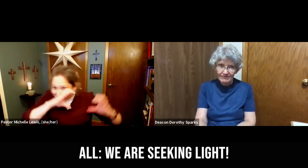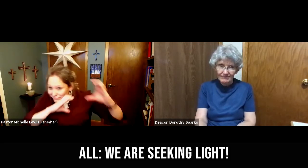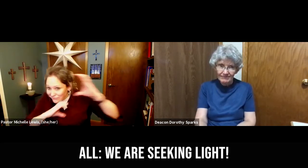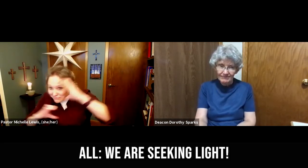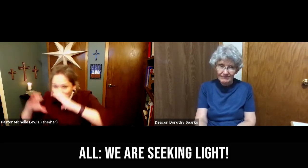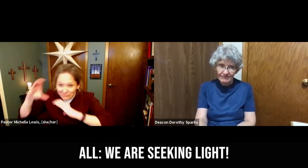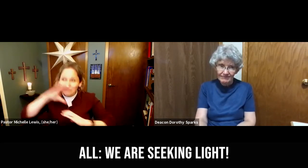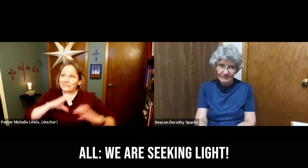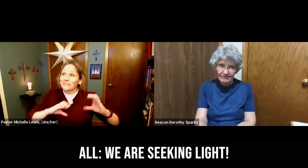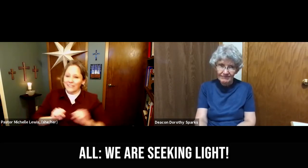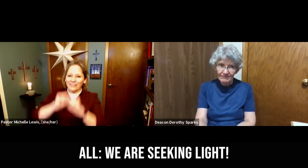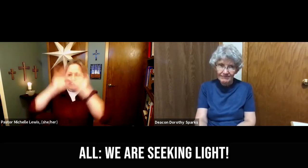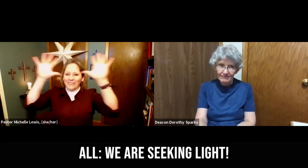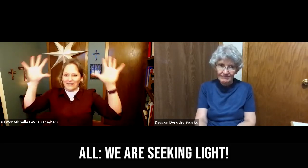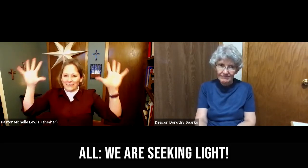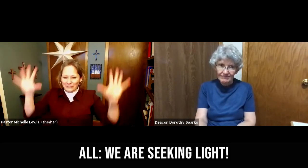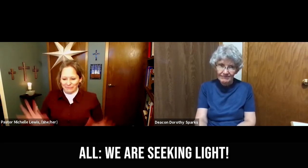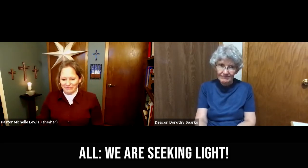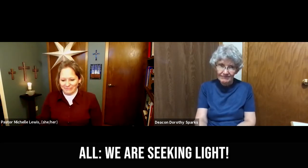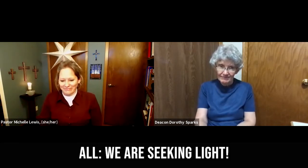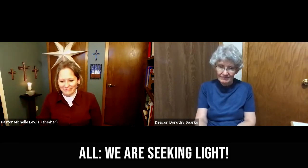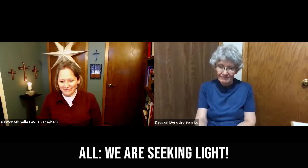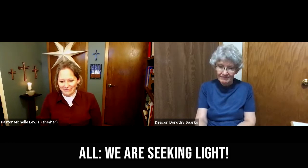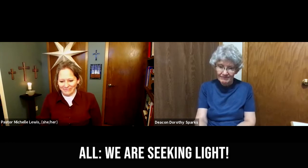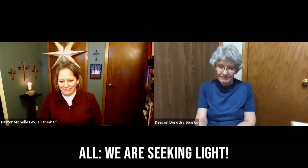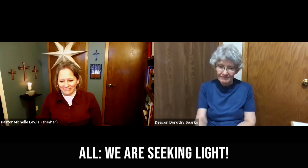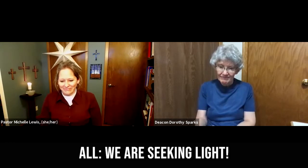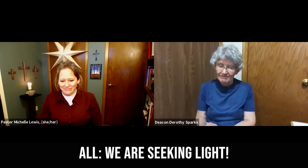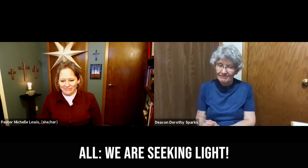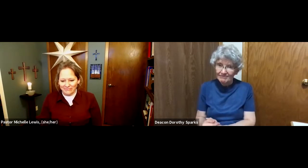we are seeking light.